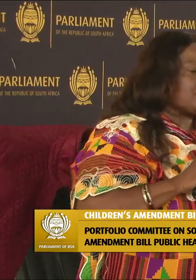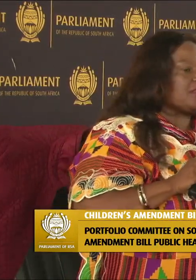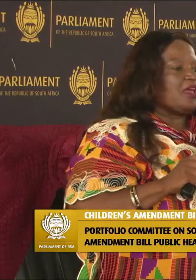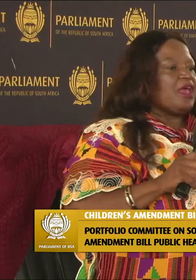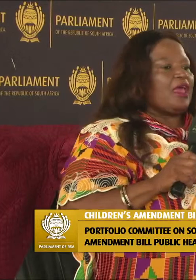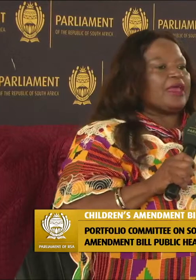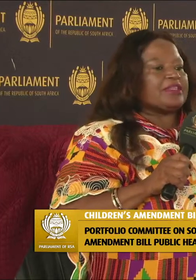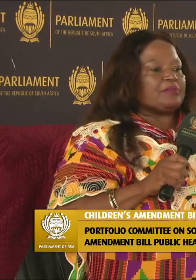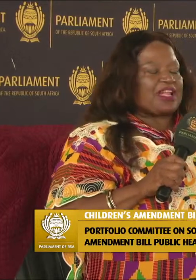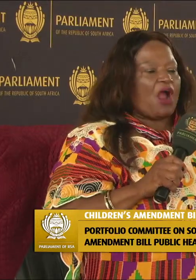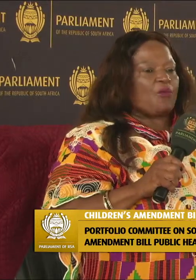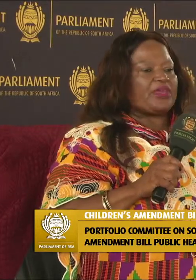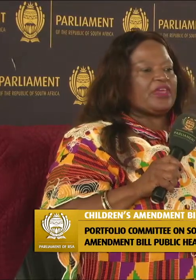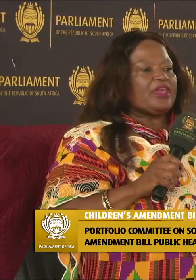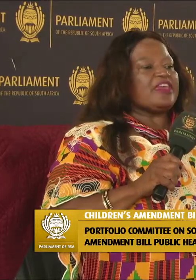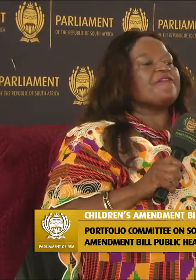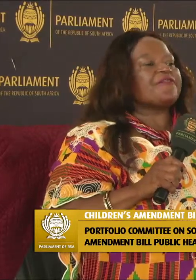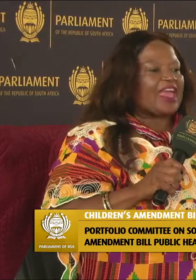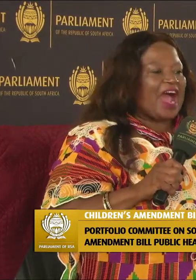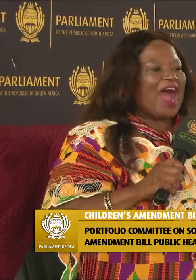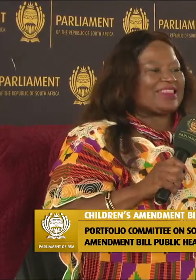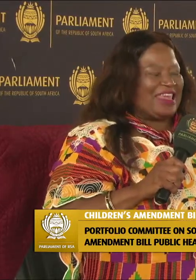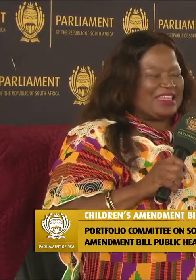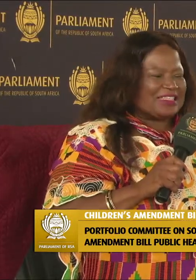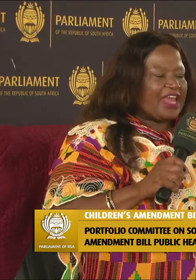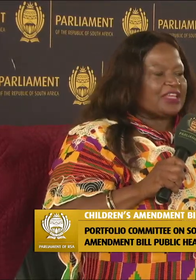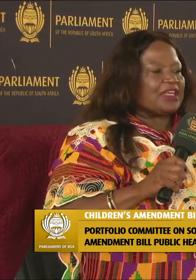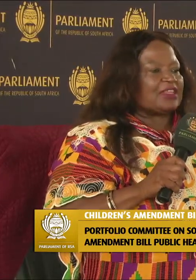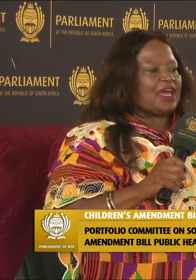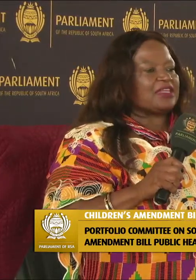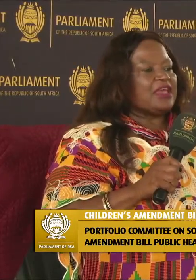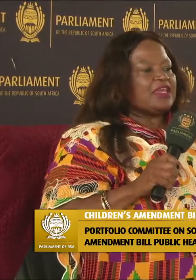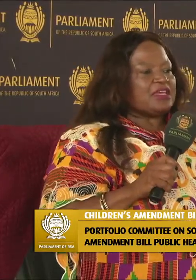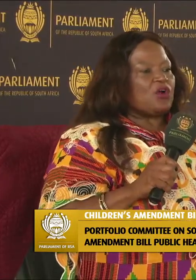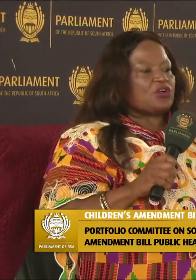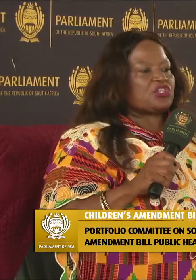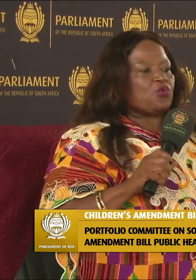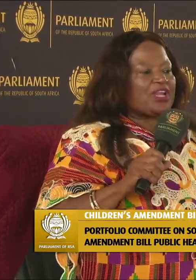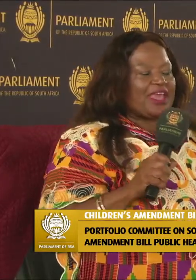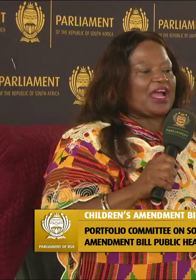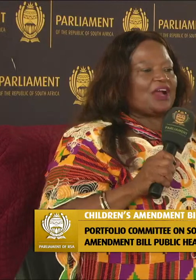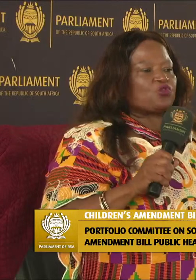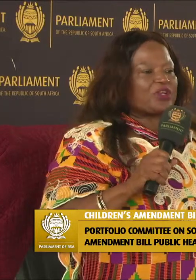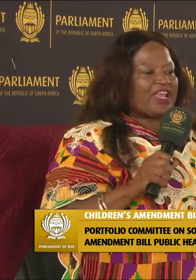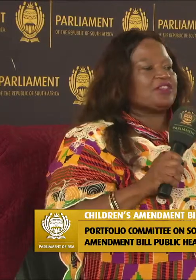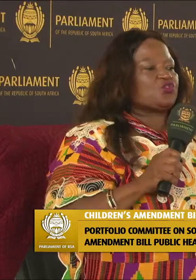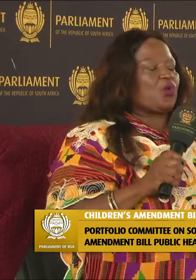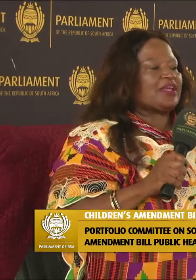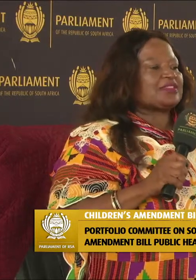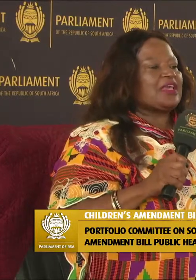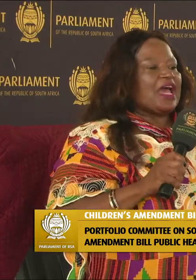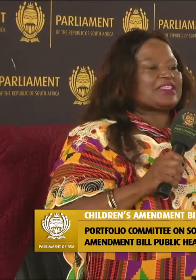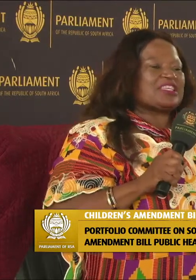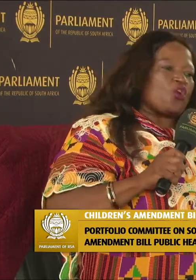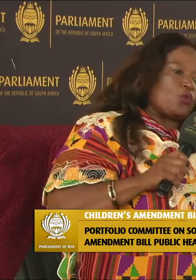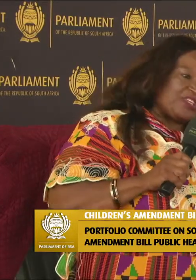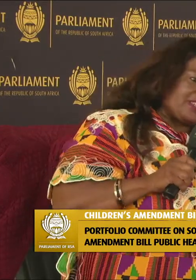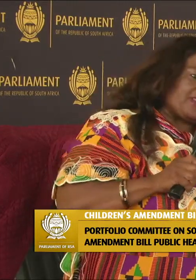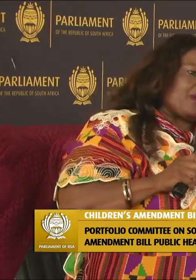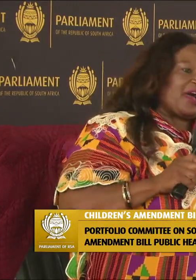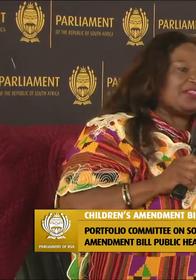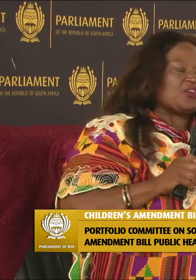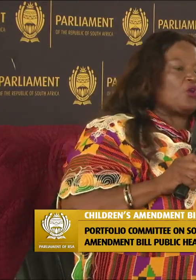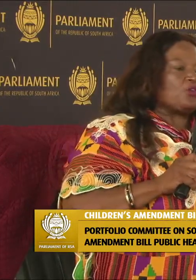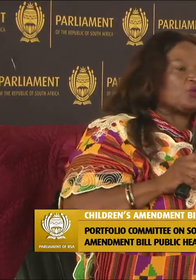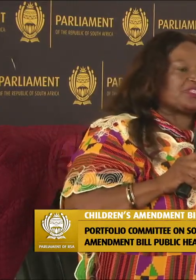reject it, and mhlawumbi if there is anything that he or she would like to raise to us, sinote